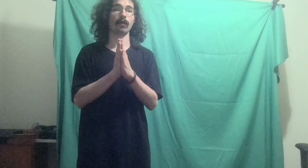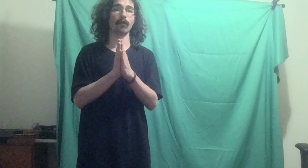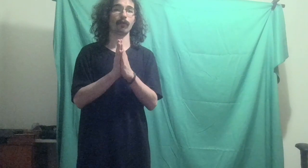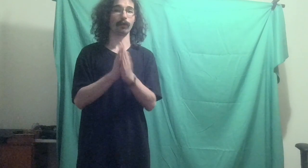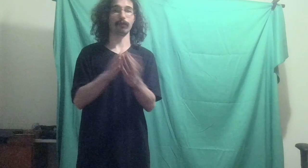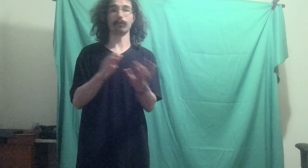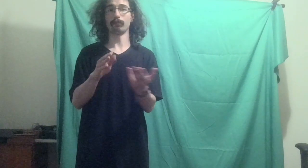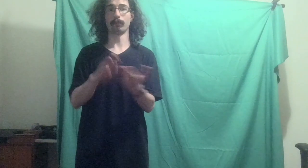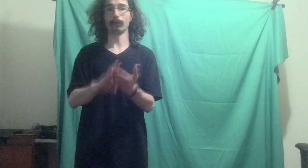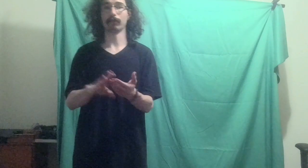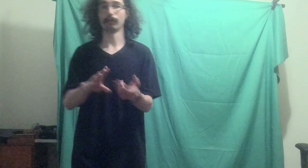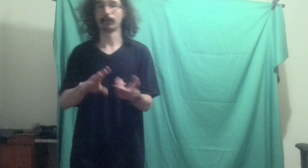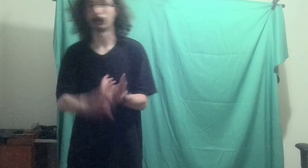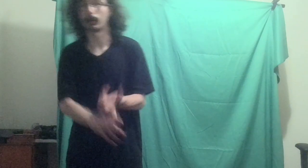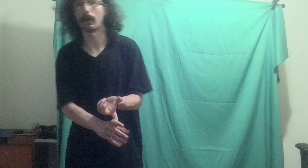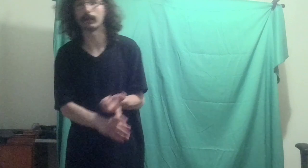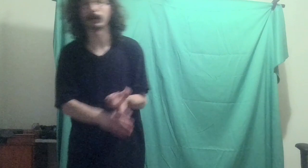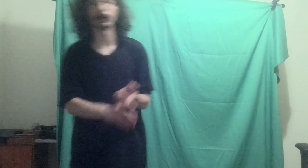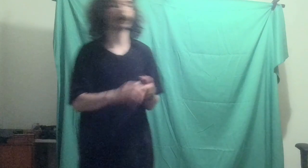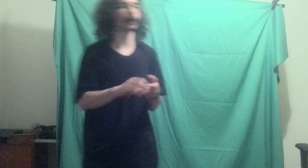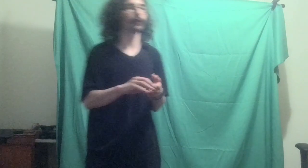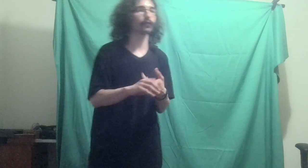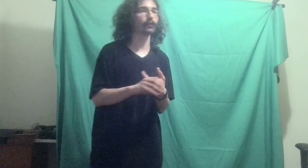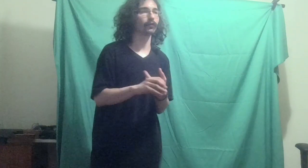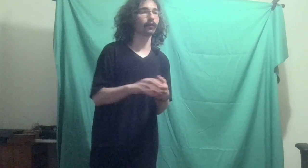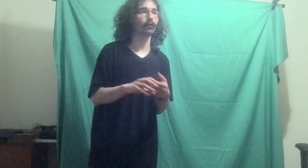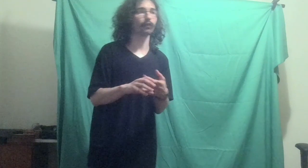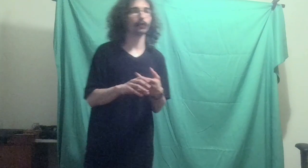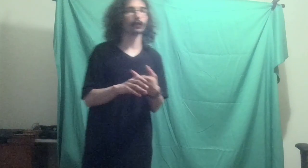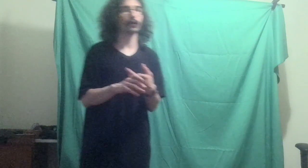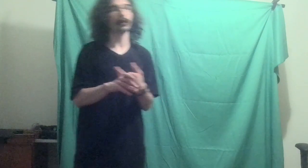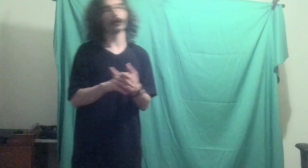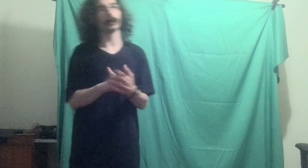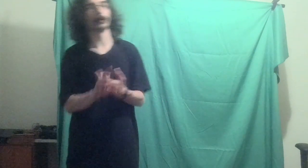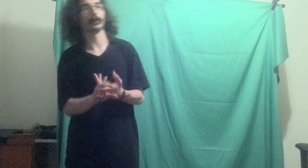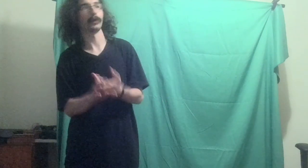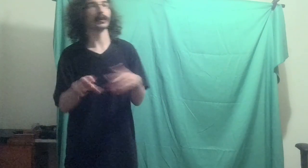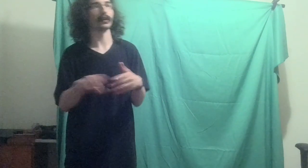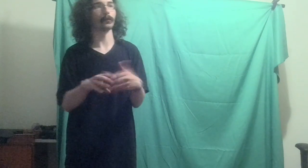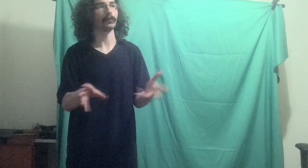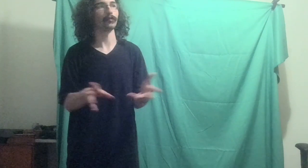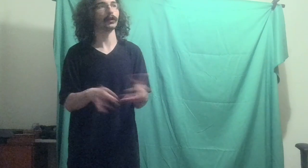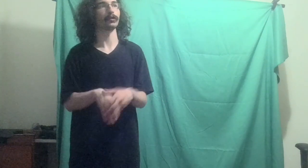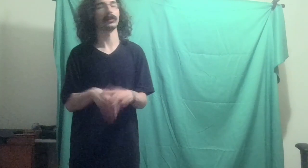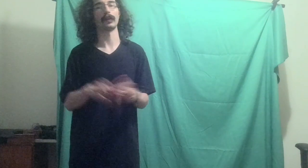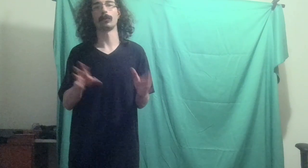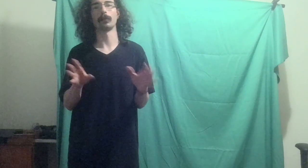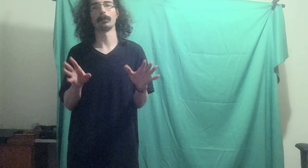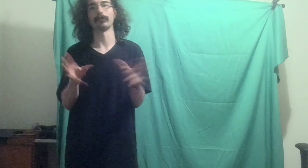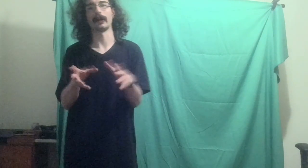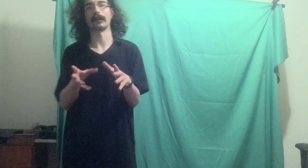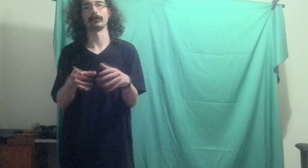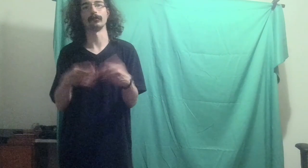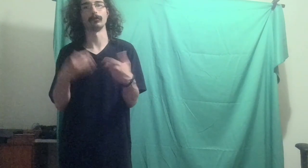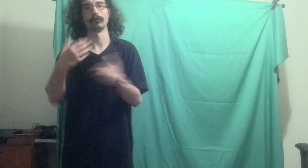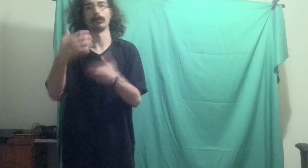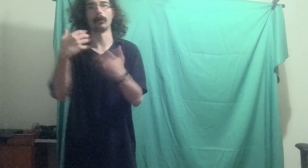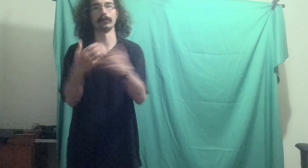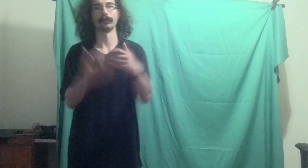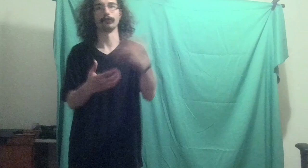with both video quality and, okay, maybe I'm making the best videos, because I don't want to be flashing and do a bunch of super